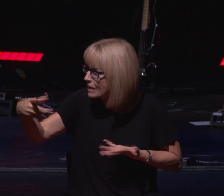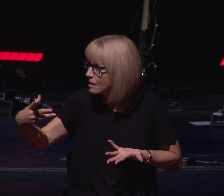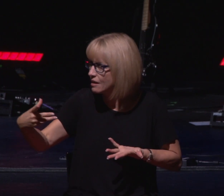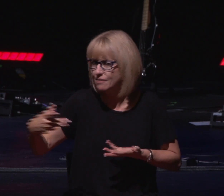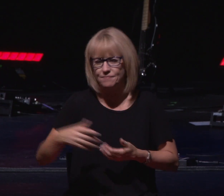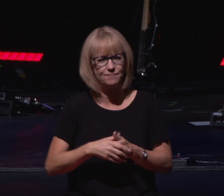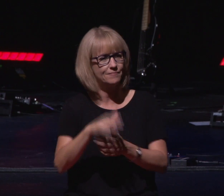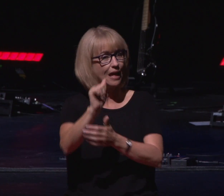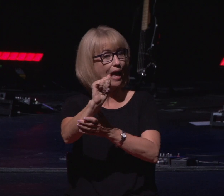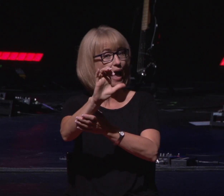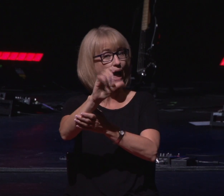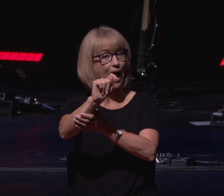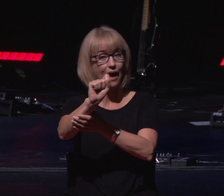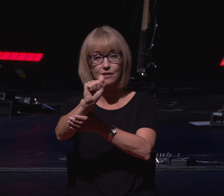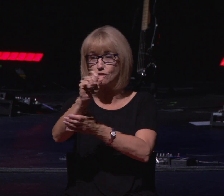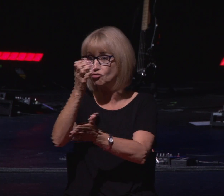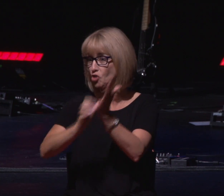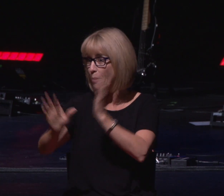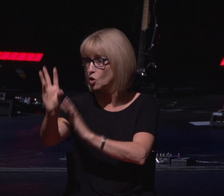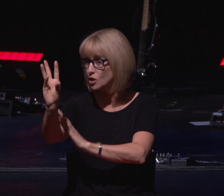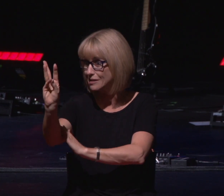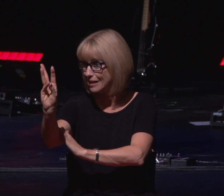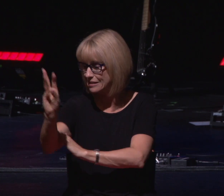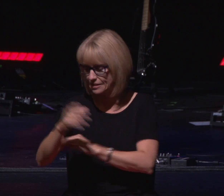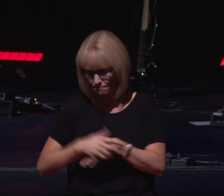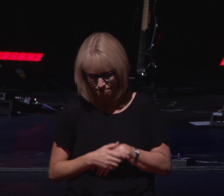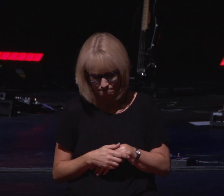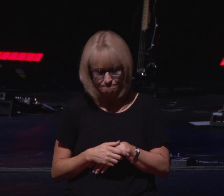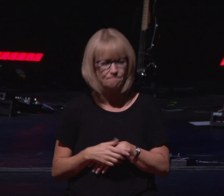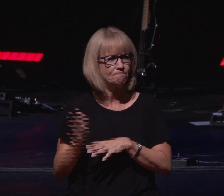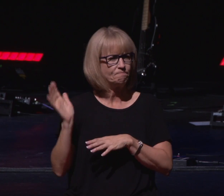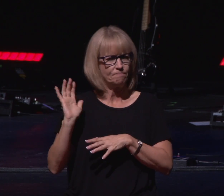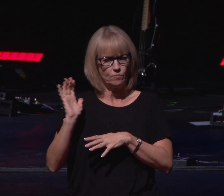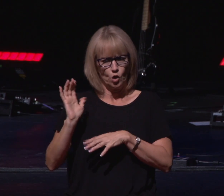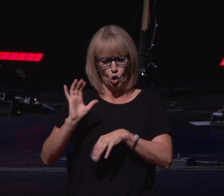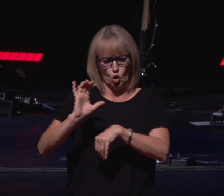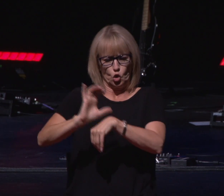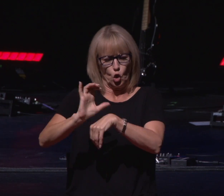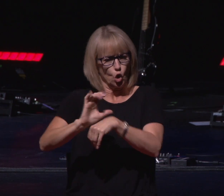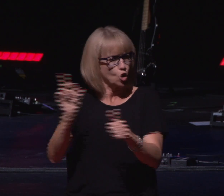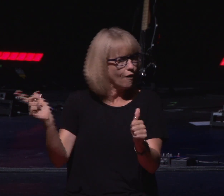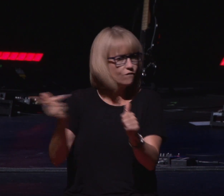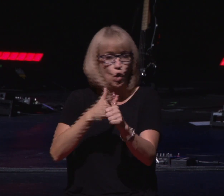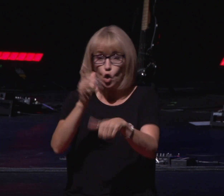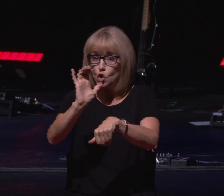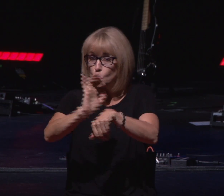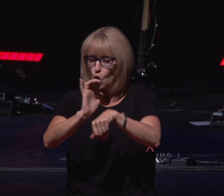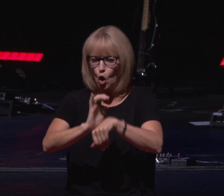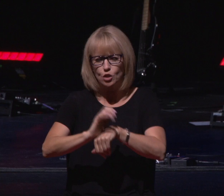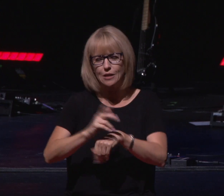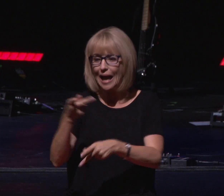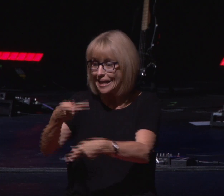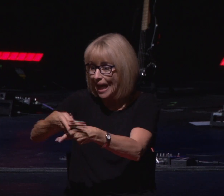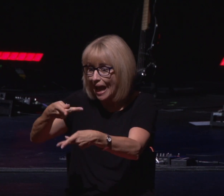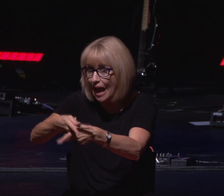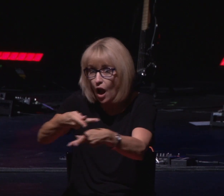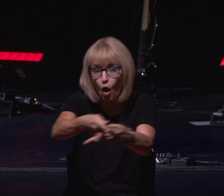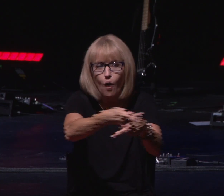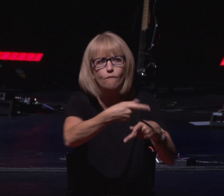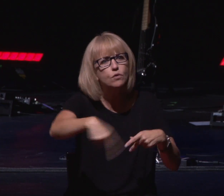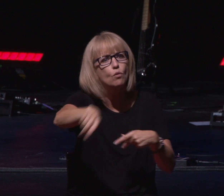was a problem with the church coming together, the early church. They were there. They were taking care of their widows and providing for them in a good way because there